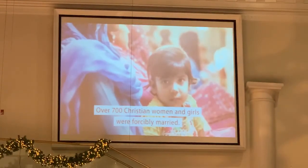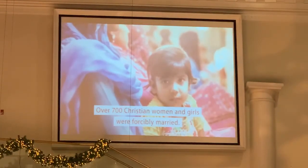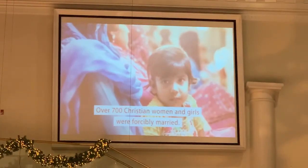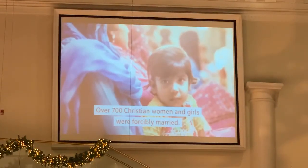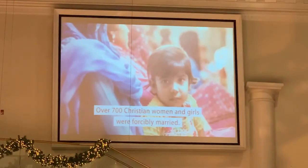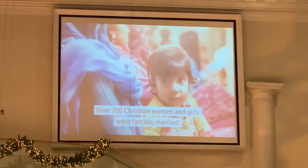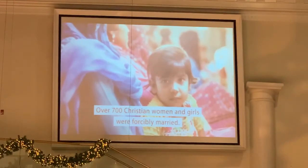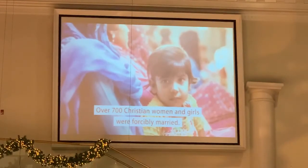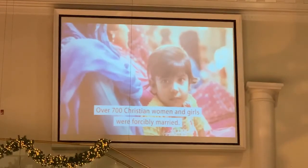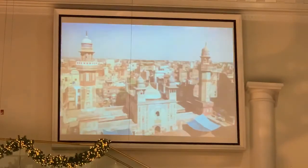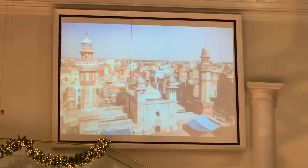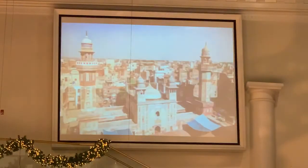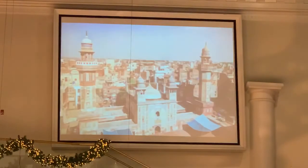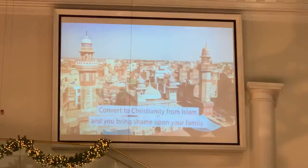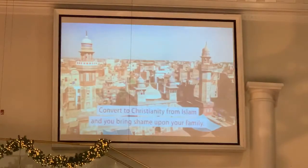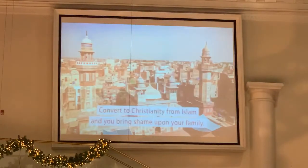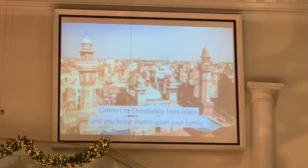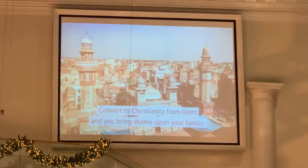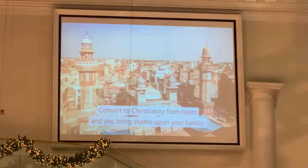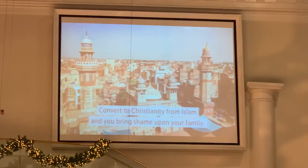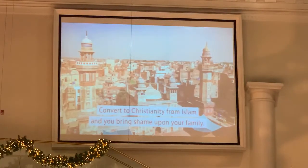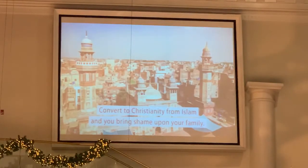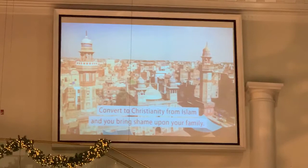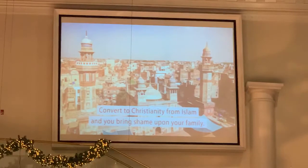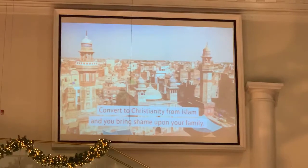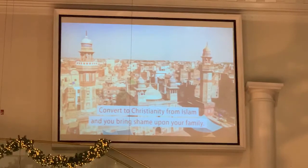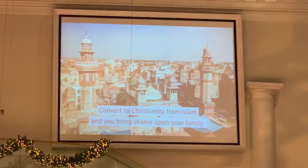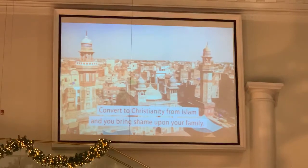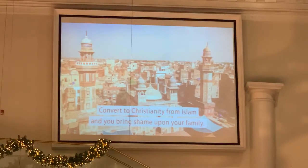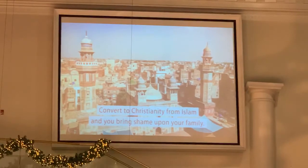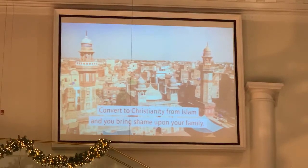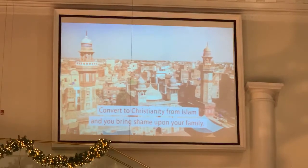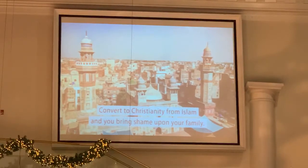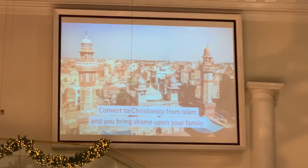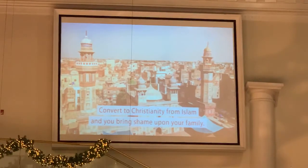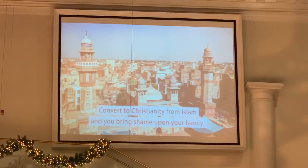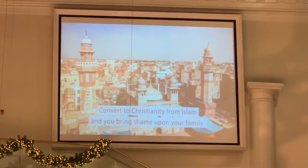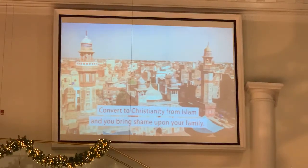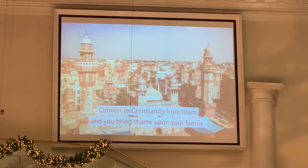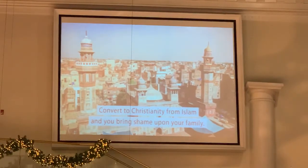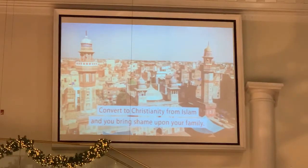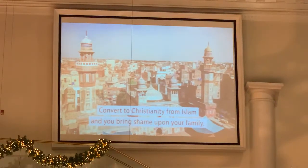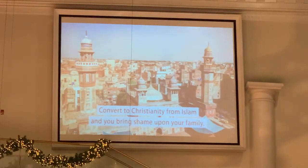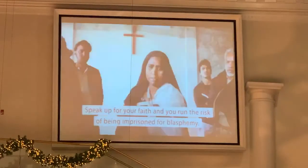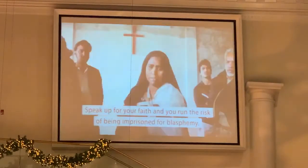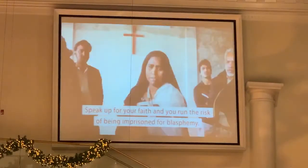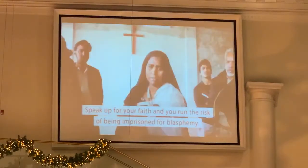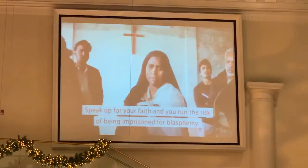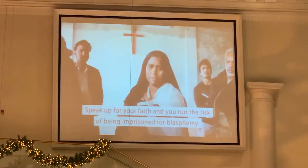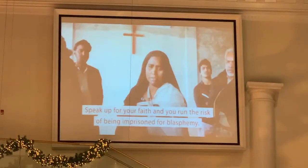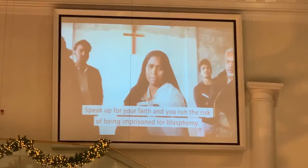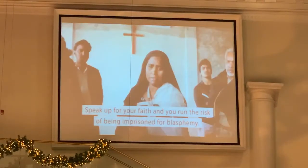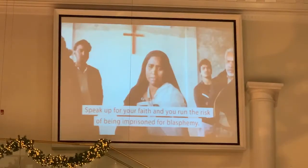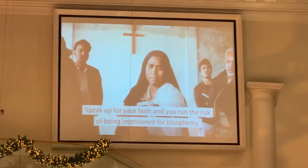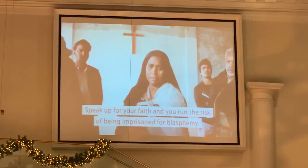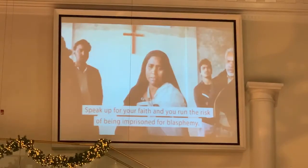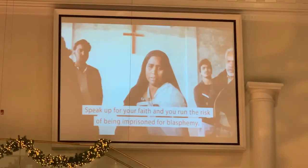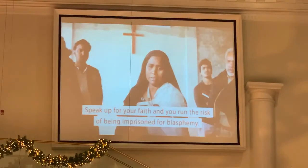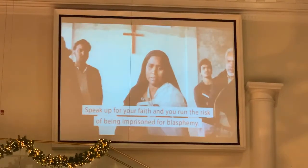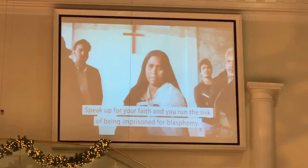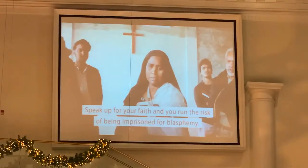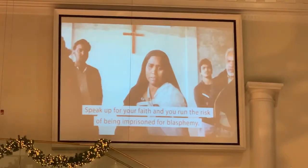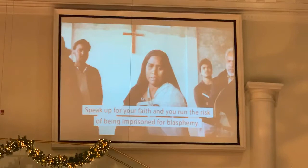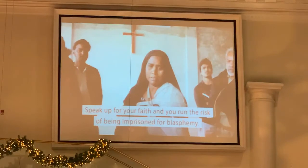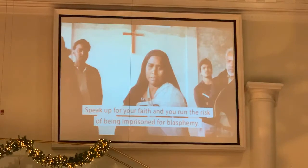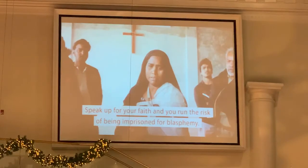girls were forcibly married. Convert to Christianity from Islam and you bring shame upon your family. Speak up for your faith and you run